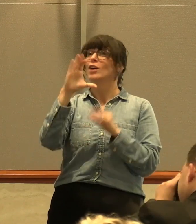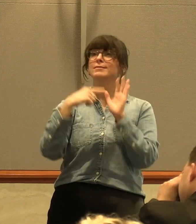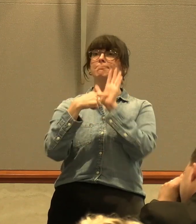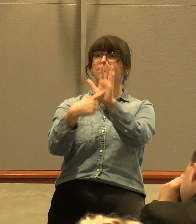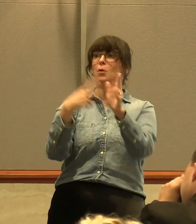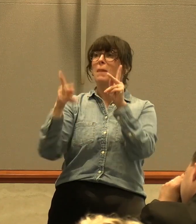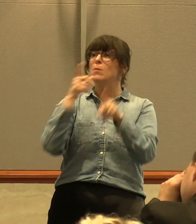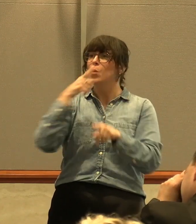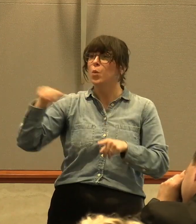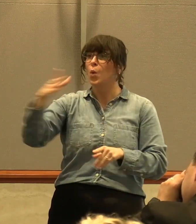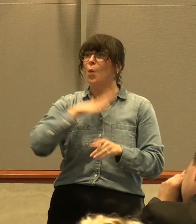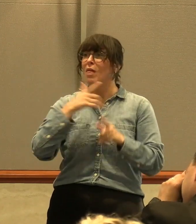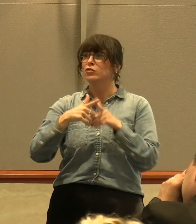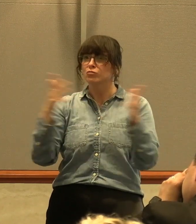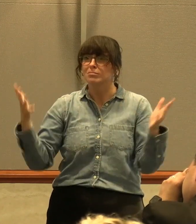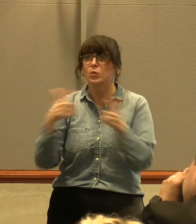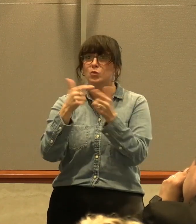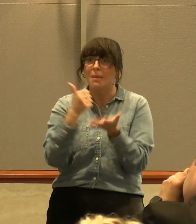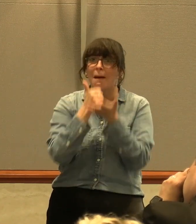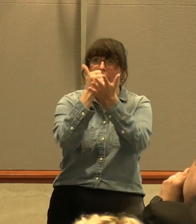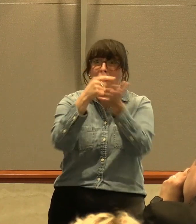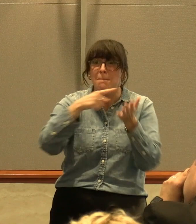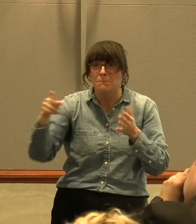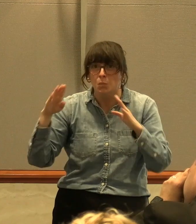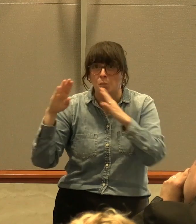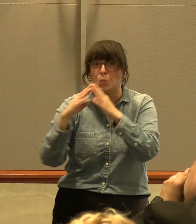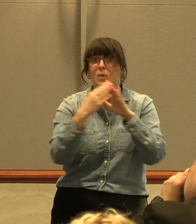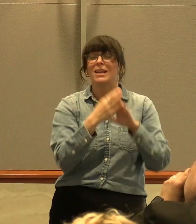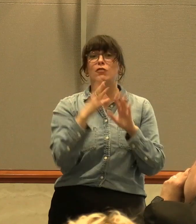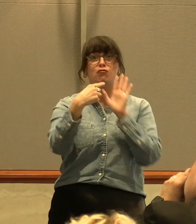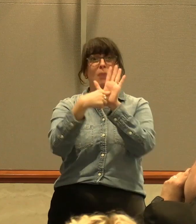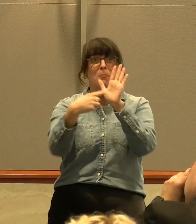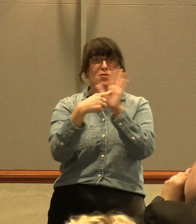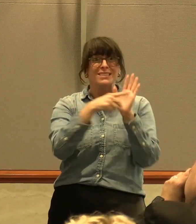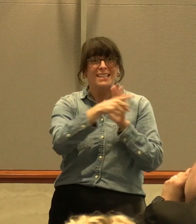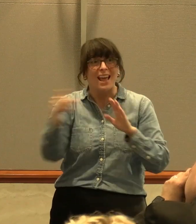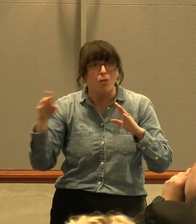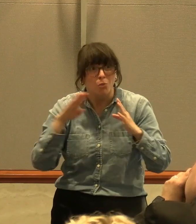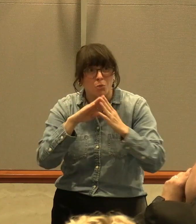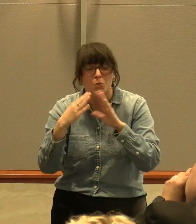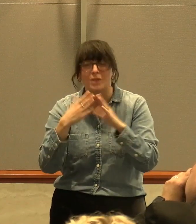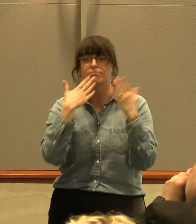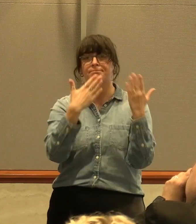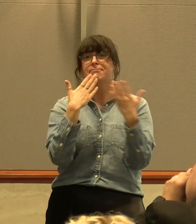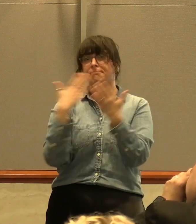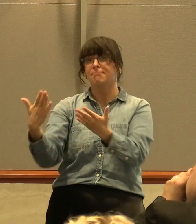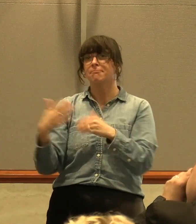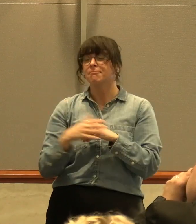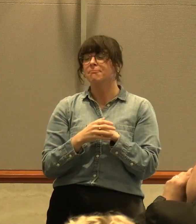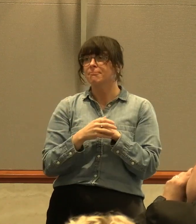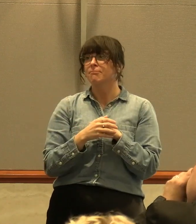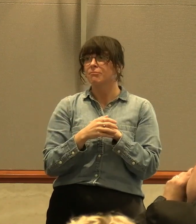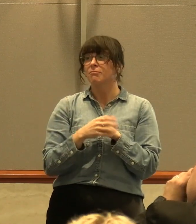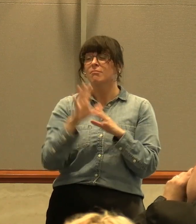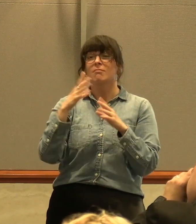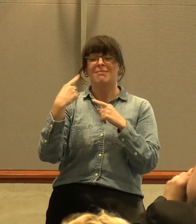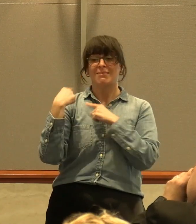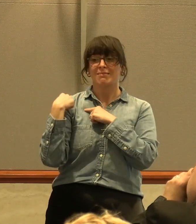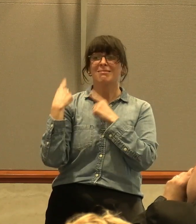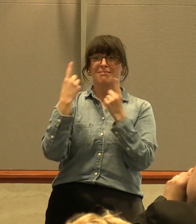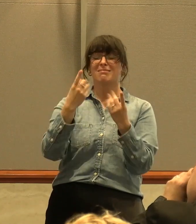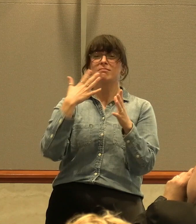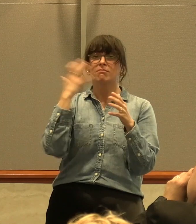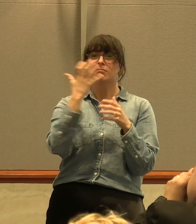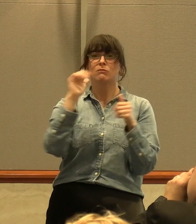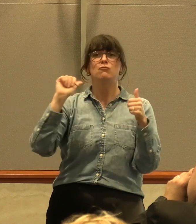to get engaged to help the community and represent the community. And I thank you for that because it has been an